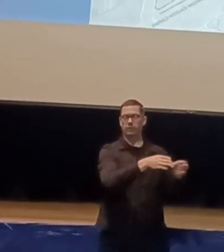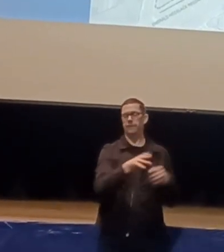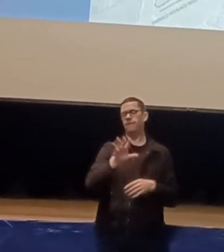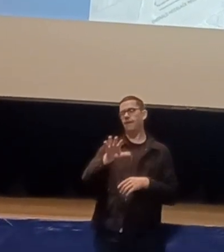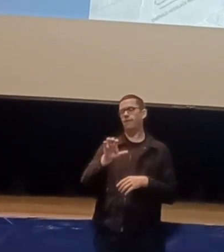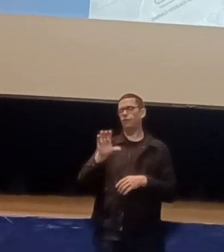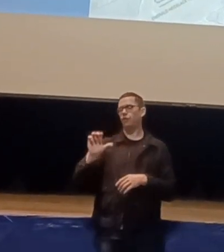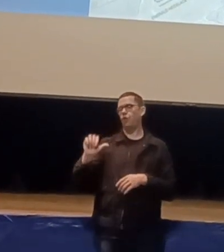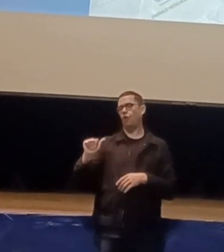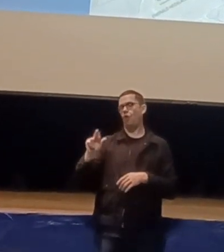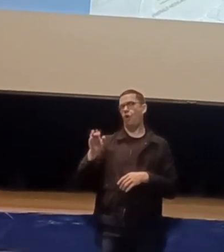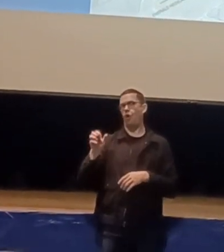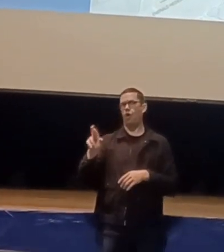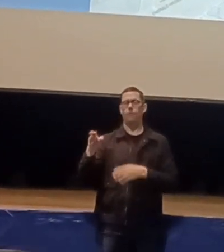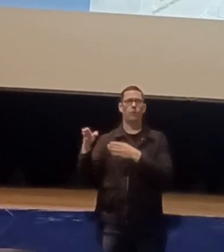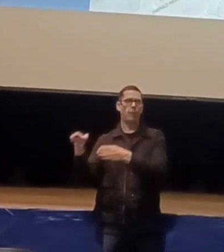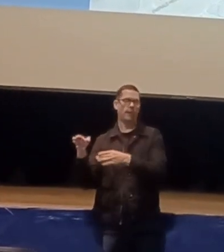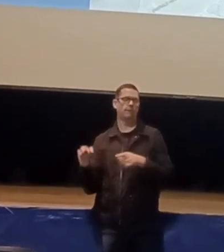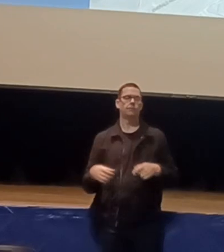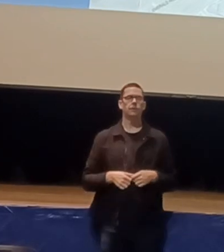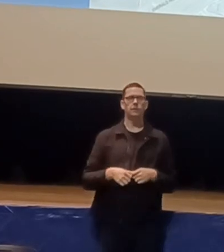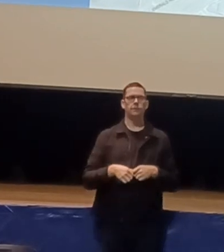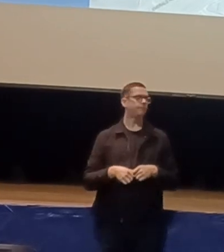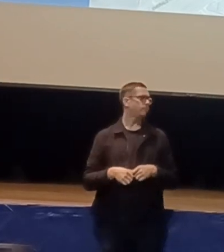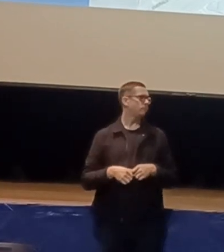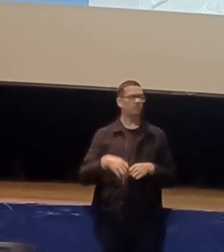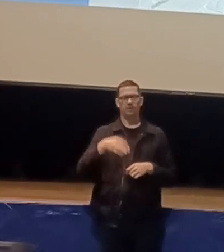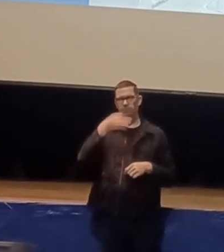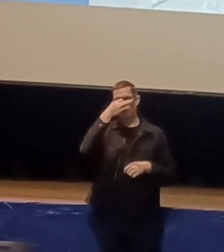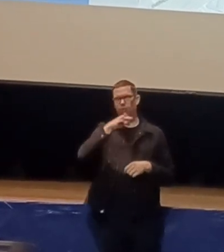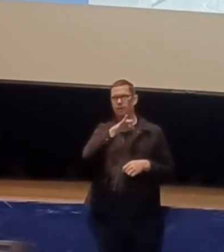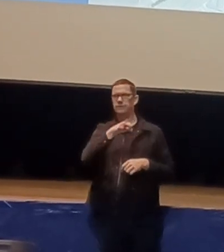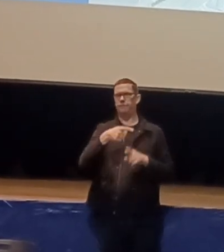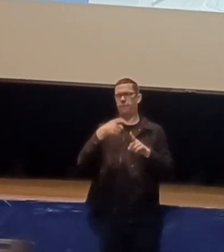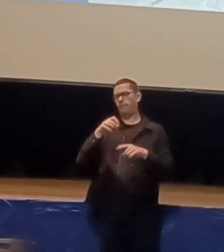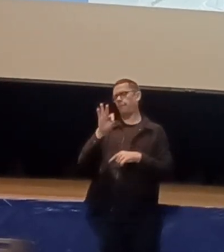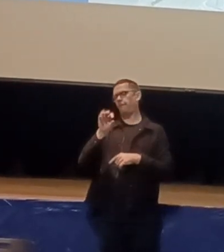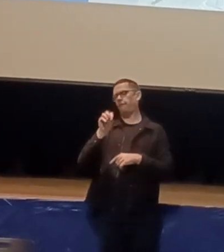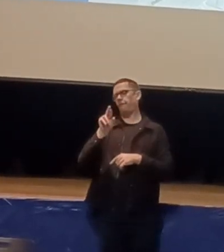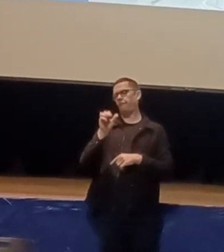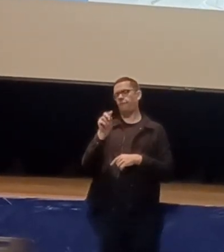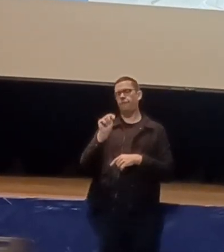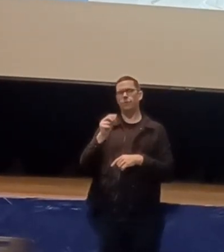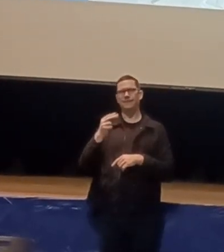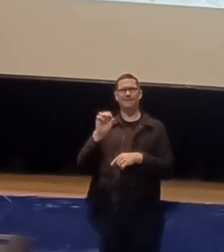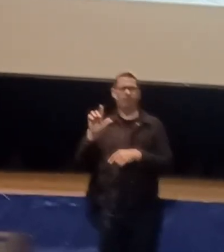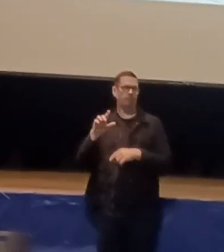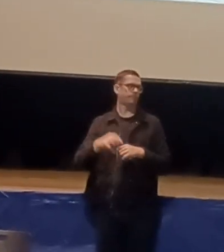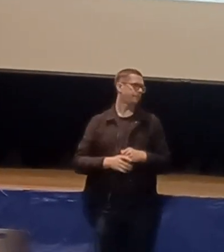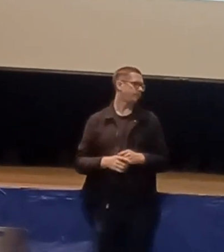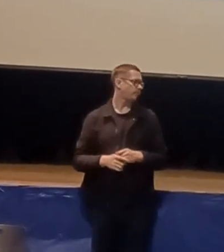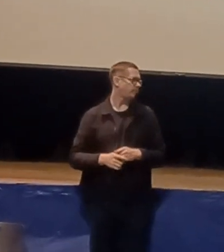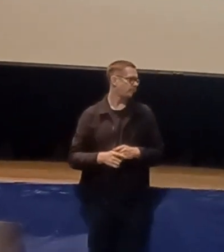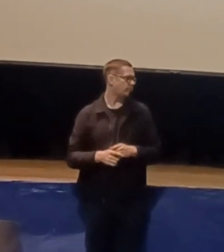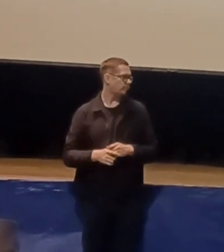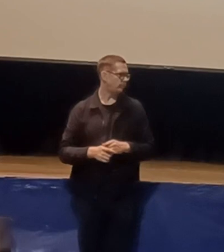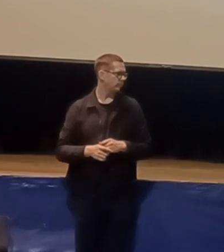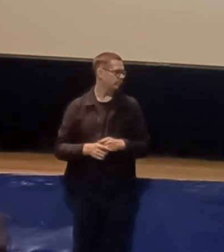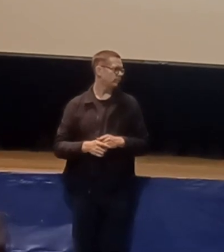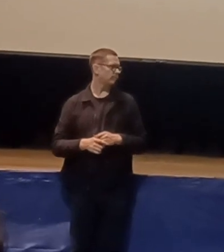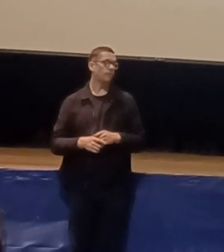Way. These are kind of across from Forest Hills for anyone who's not familiar. Kitty corner from Forest Hills.